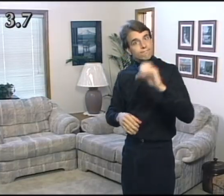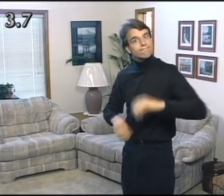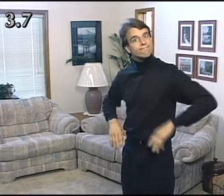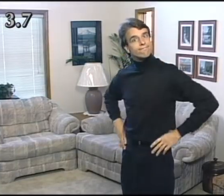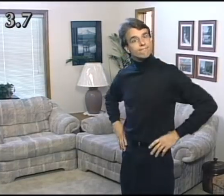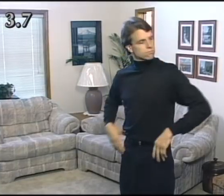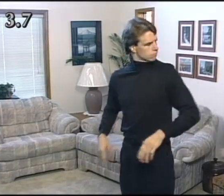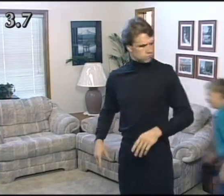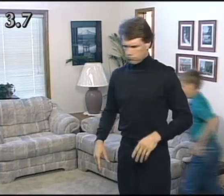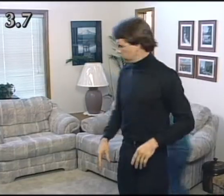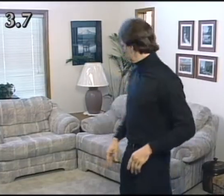closed captioning.